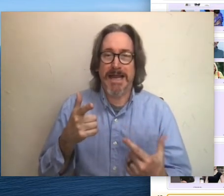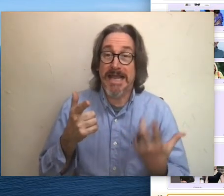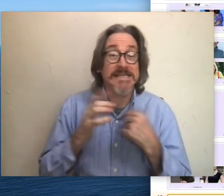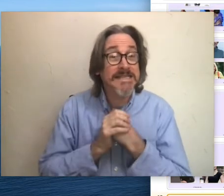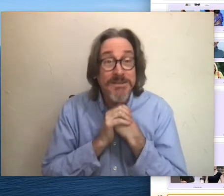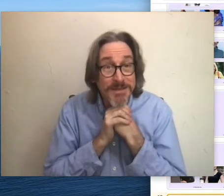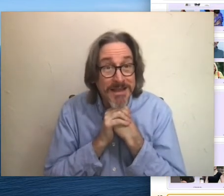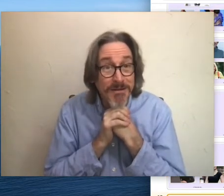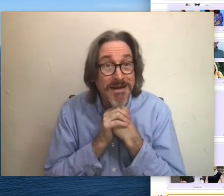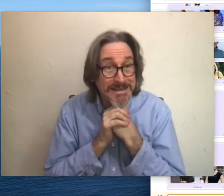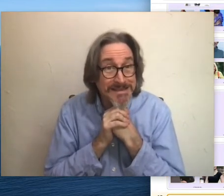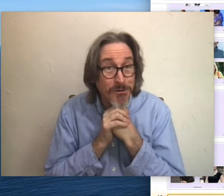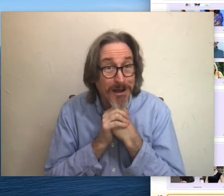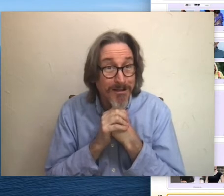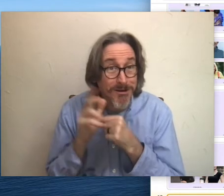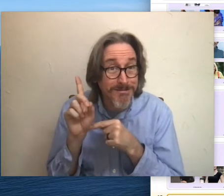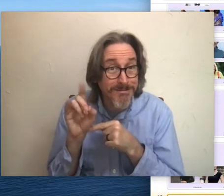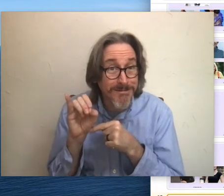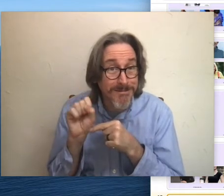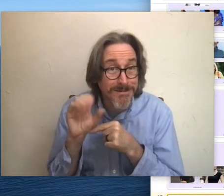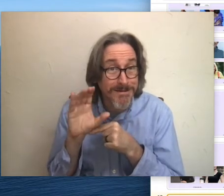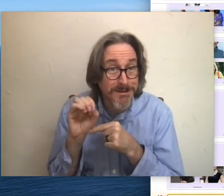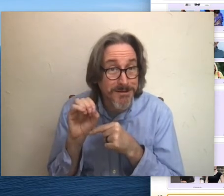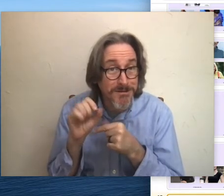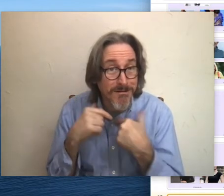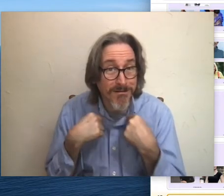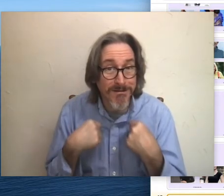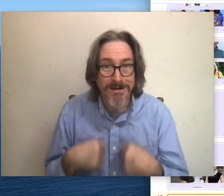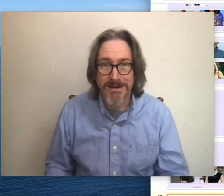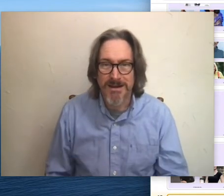I guess this is what they mean by disco collar.